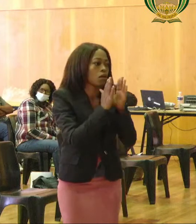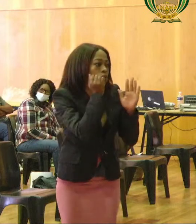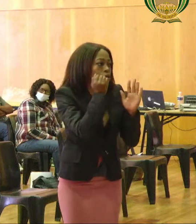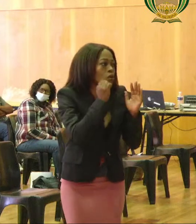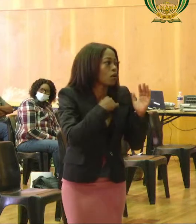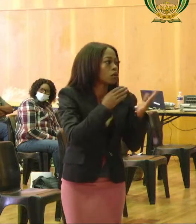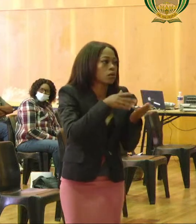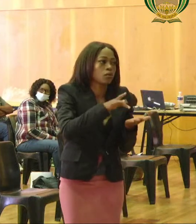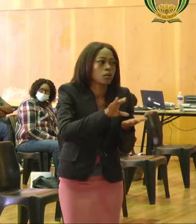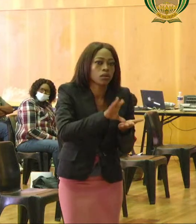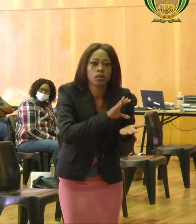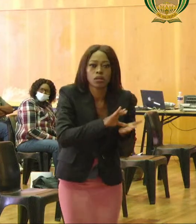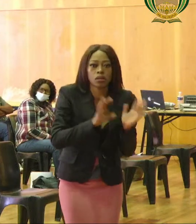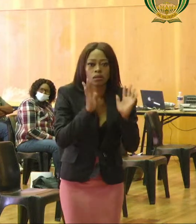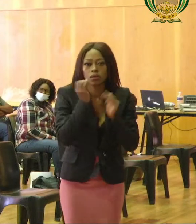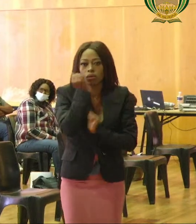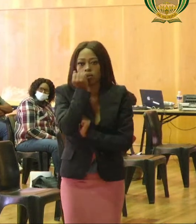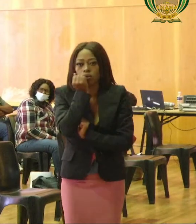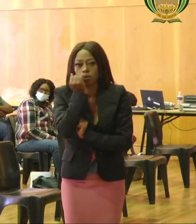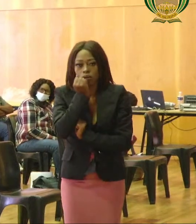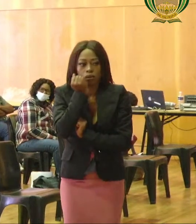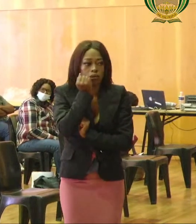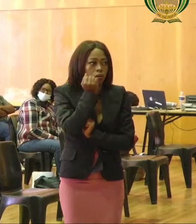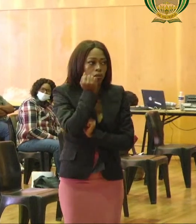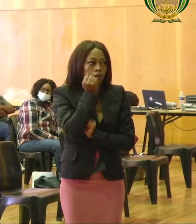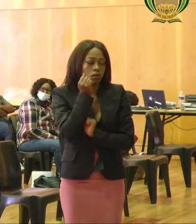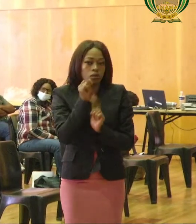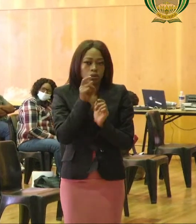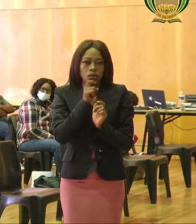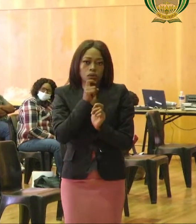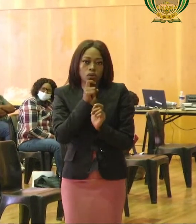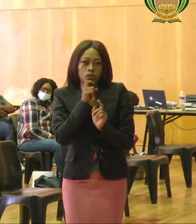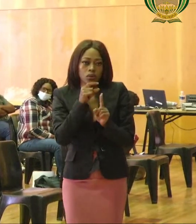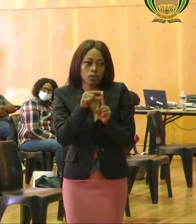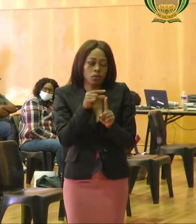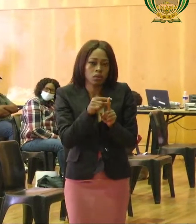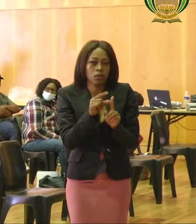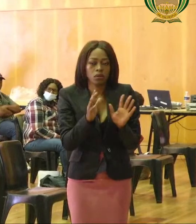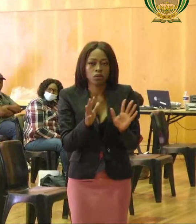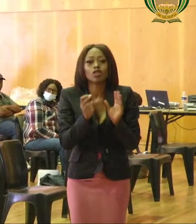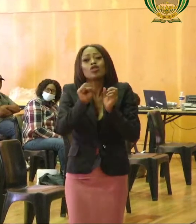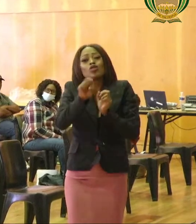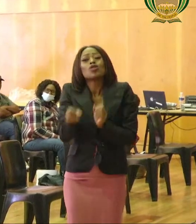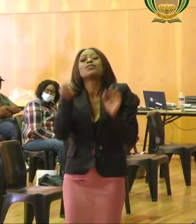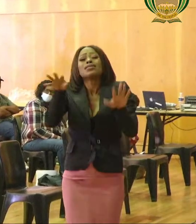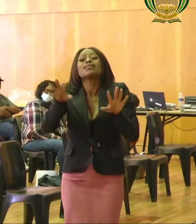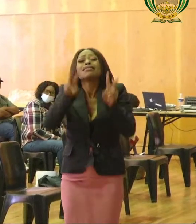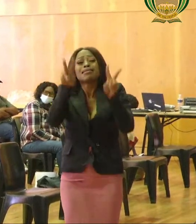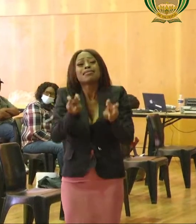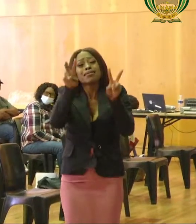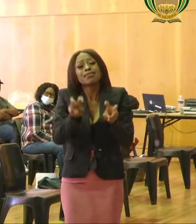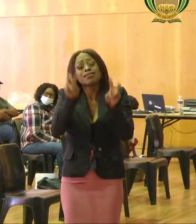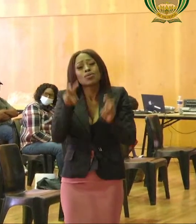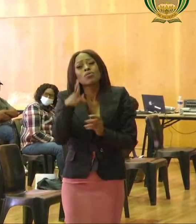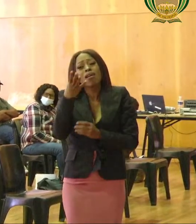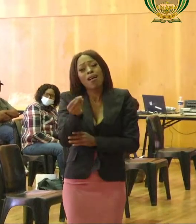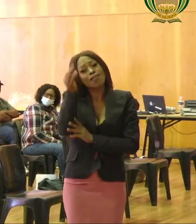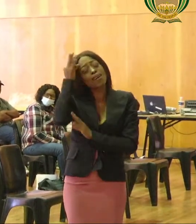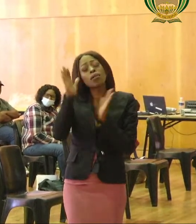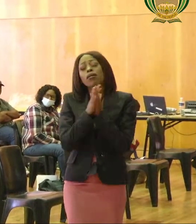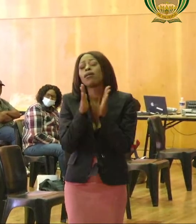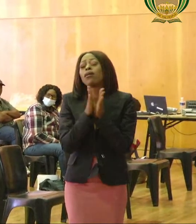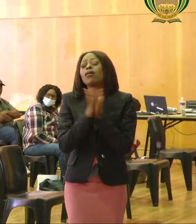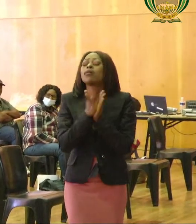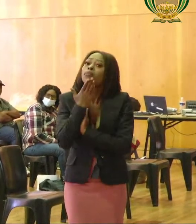malipheliswe labantu bebala. So yona ngxaki esinayo ye-apartheid enkulu engase urhulumente